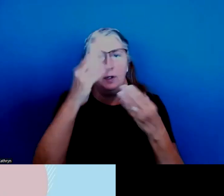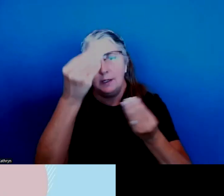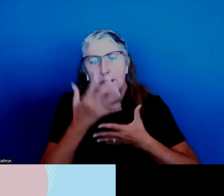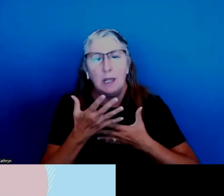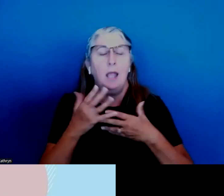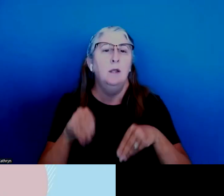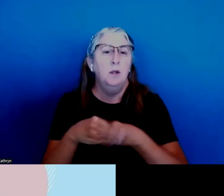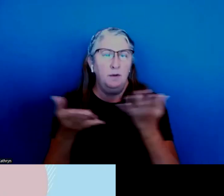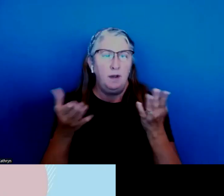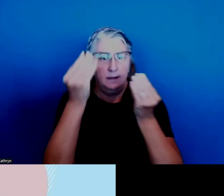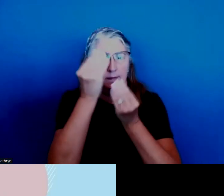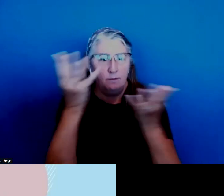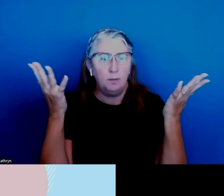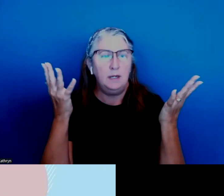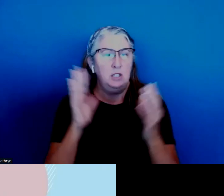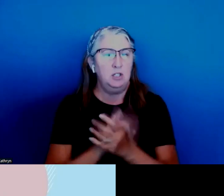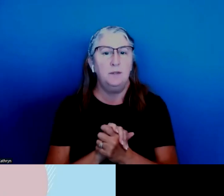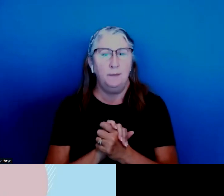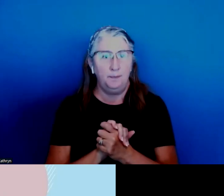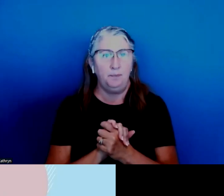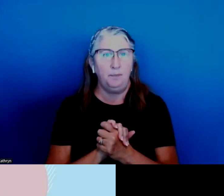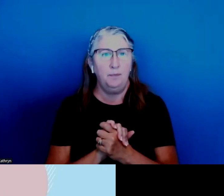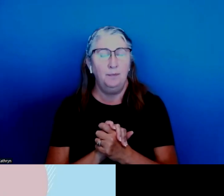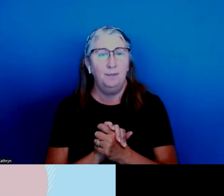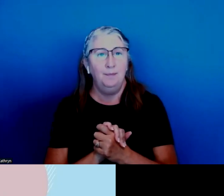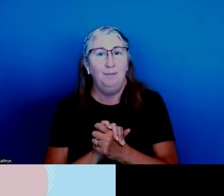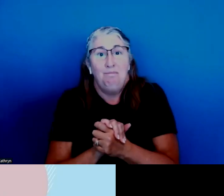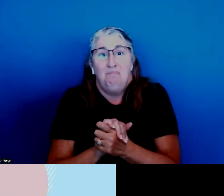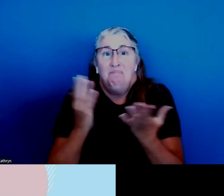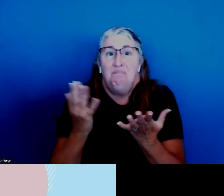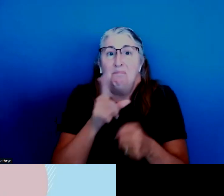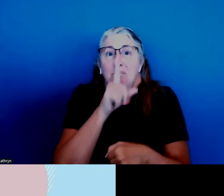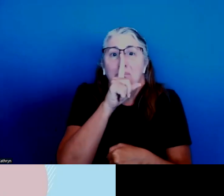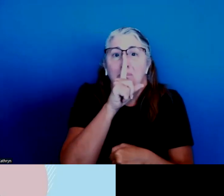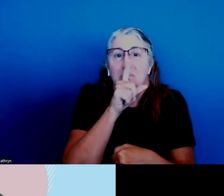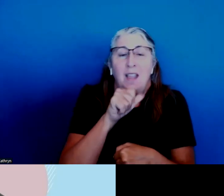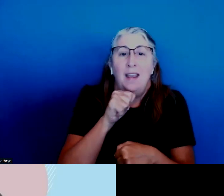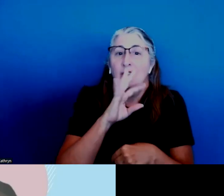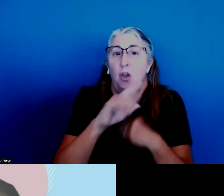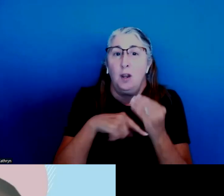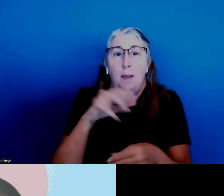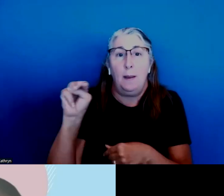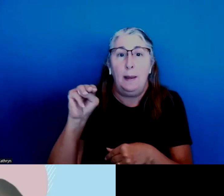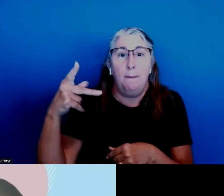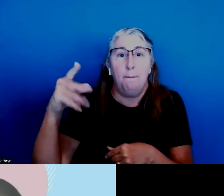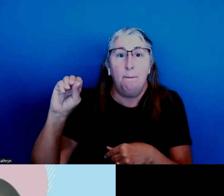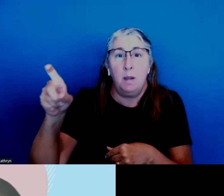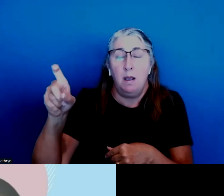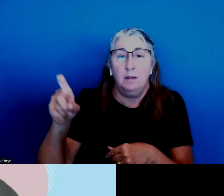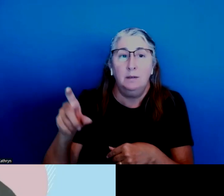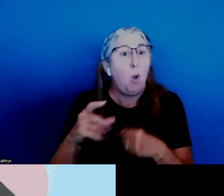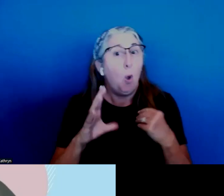this information. I didn't say anything about monkeypox. That would be great if you can give us